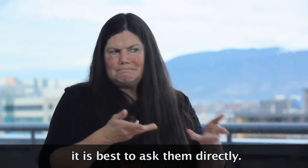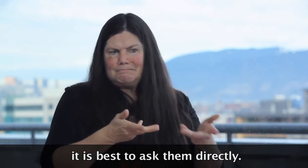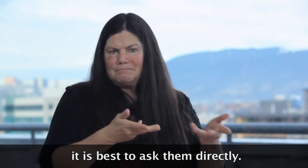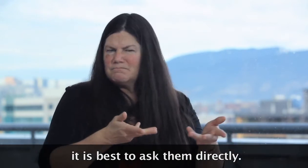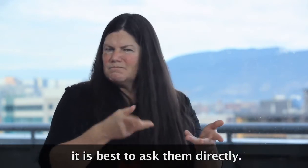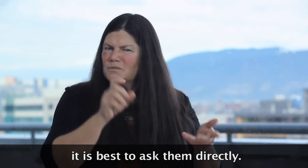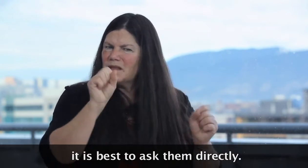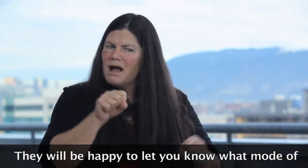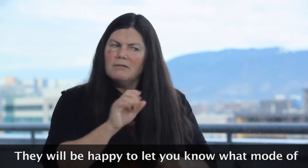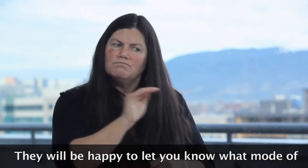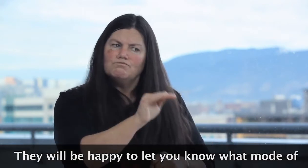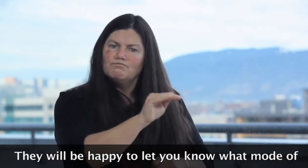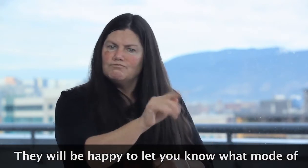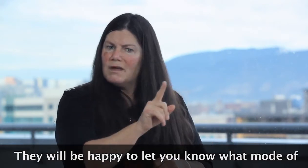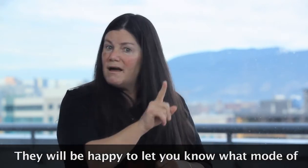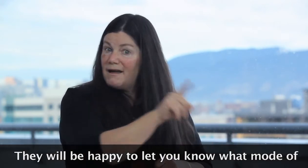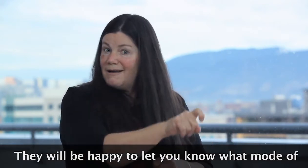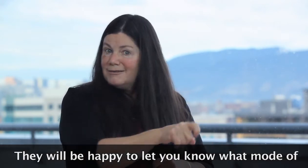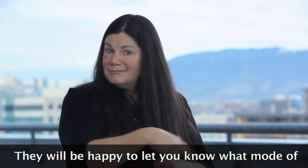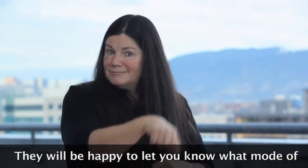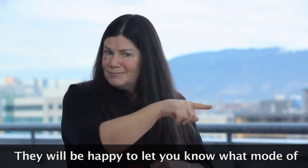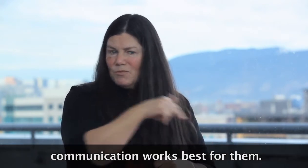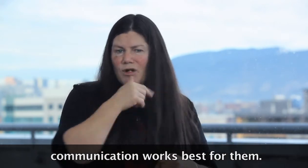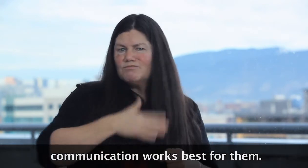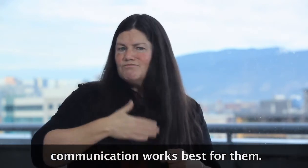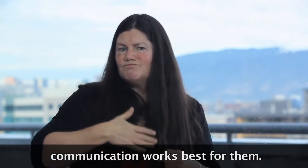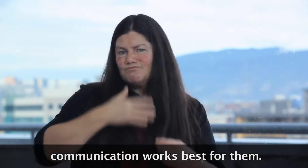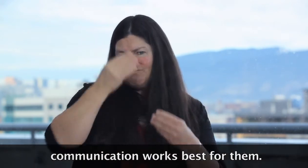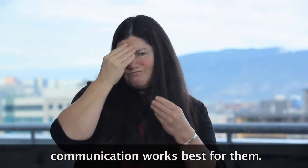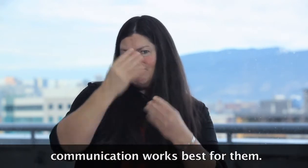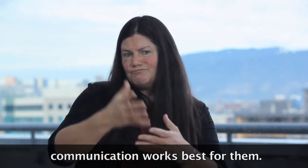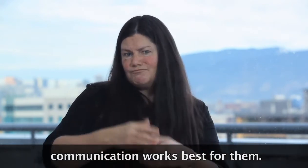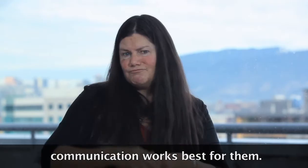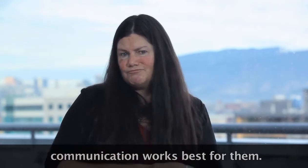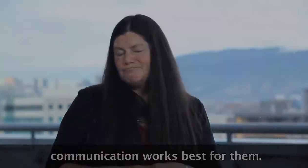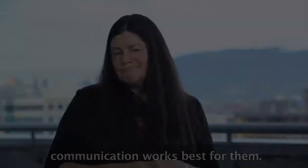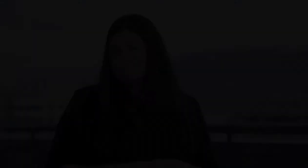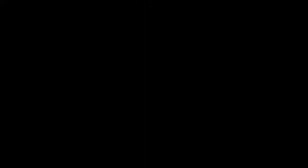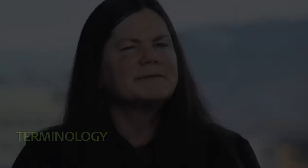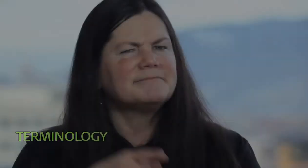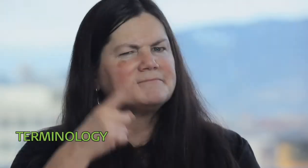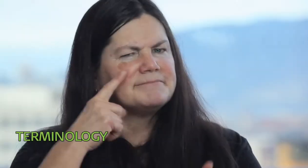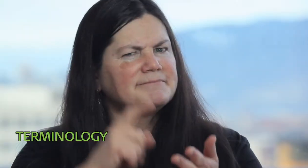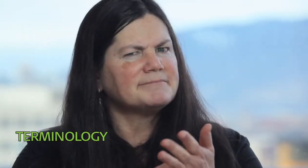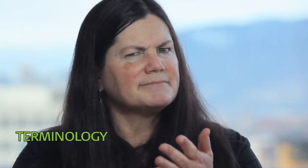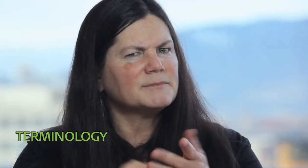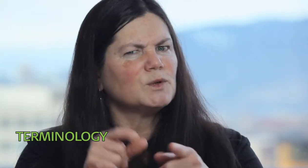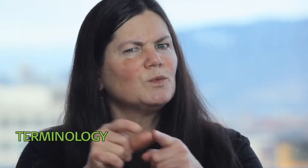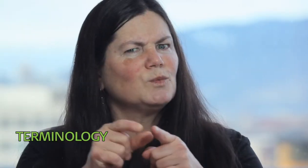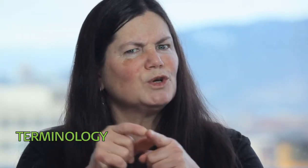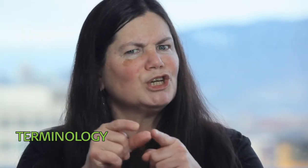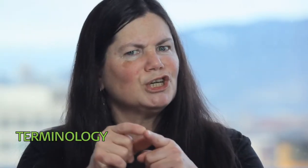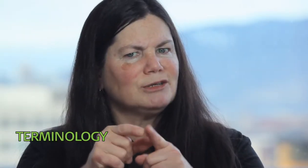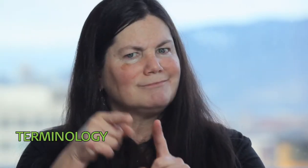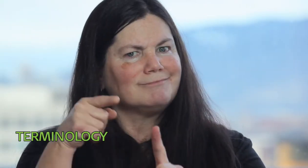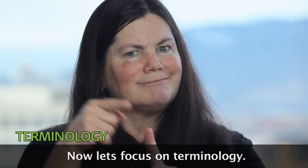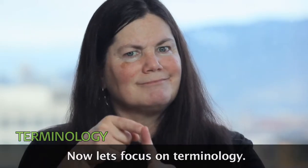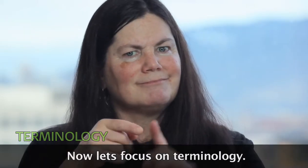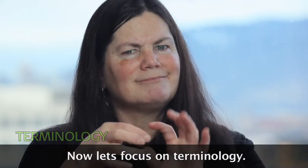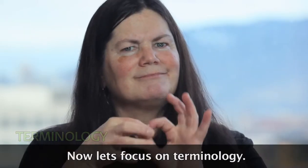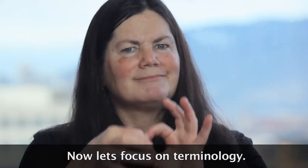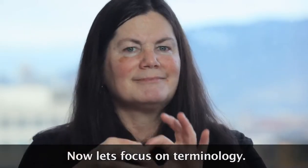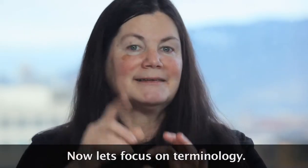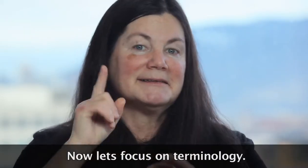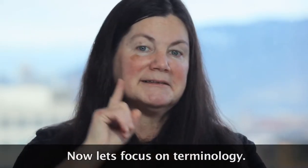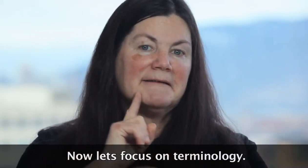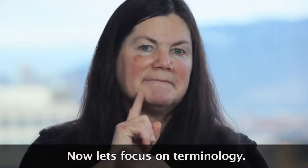best to ask them directly. They will be happy to let you know what mode of communication works best for them. Terminology. Now